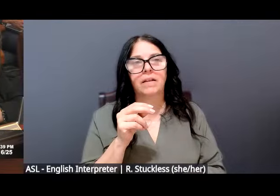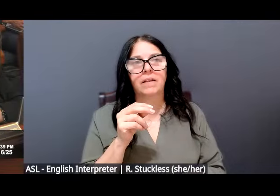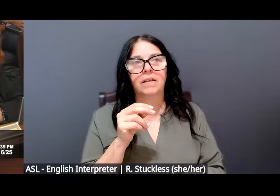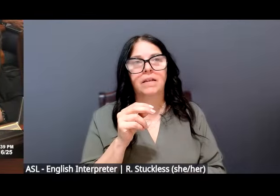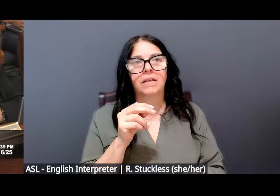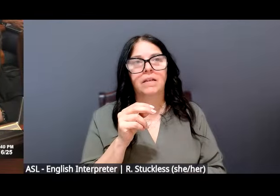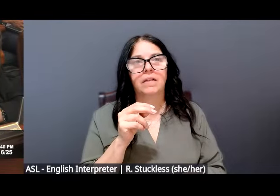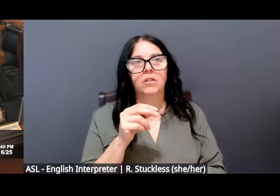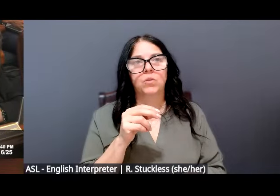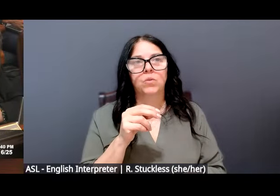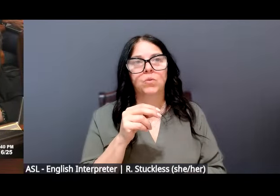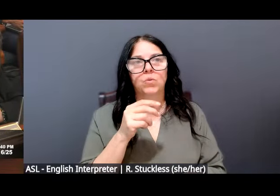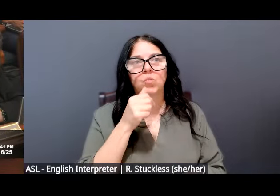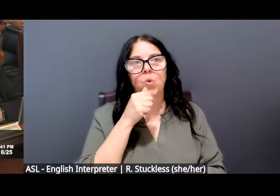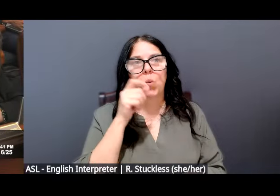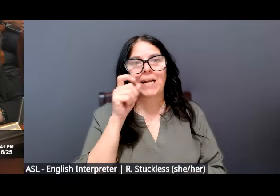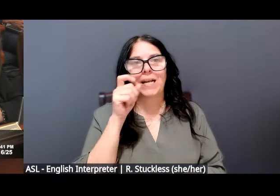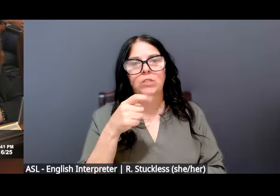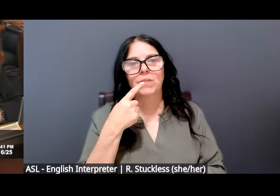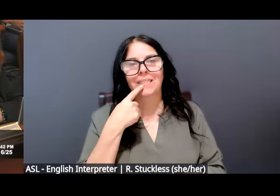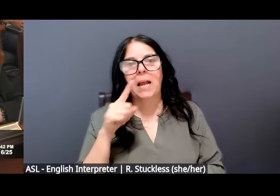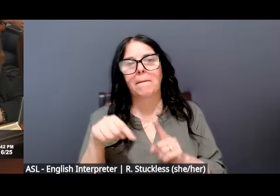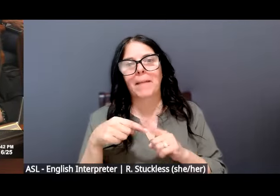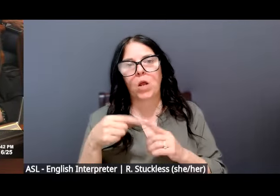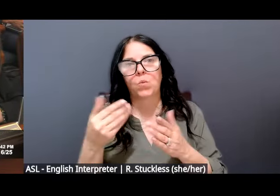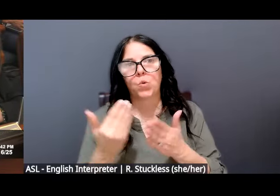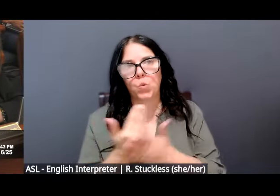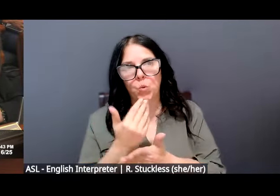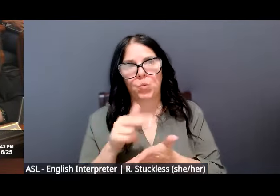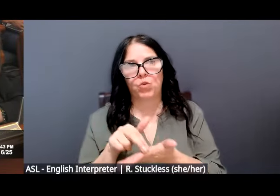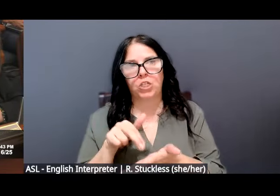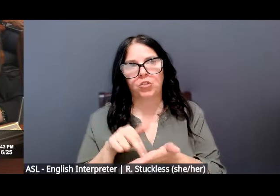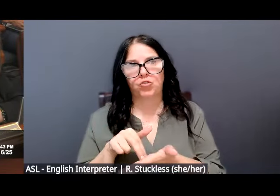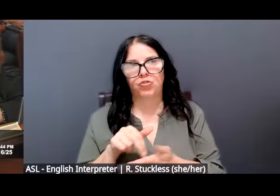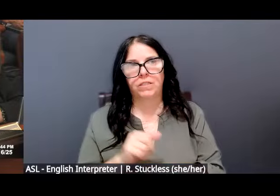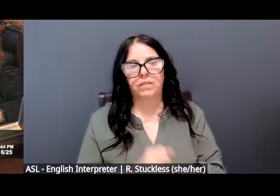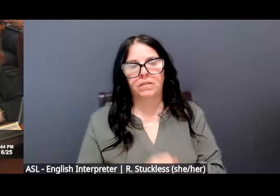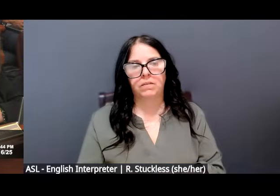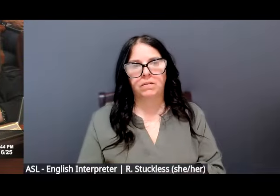you don't need the phrase about new registrants.